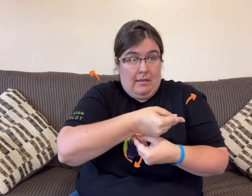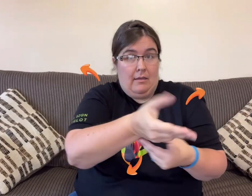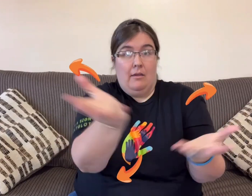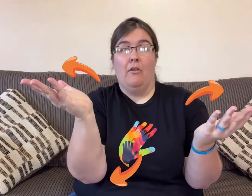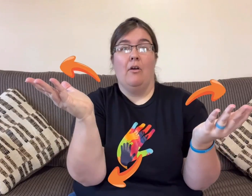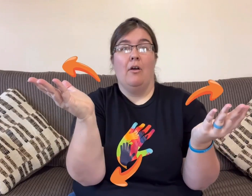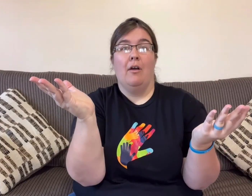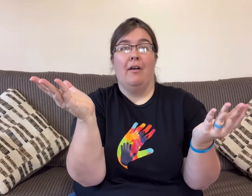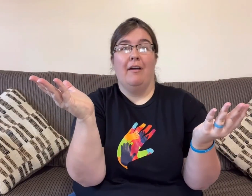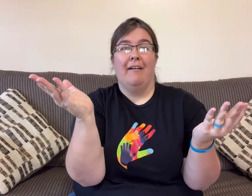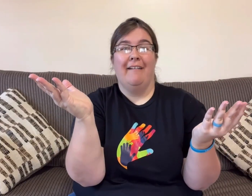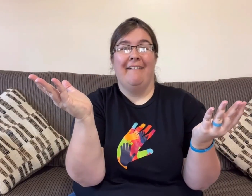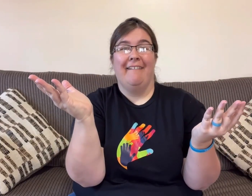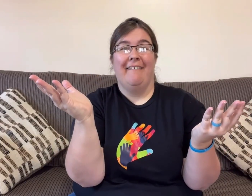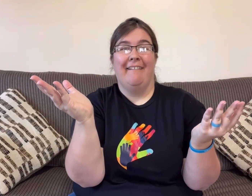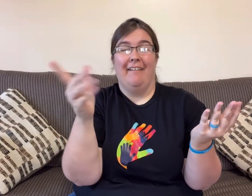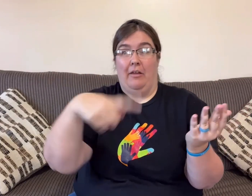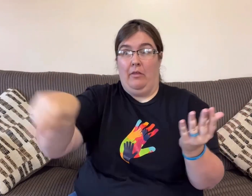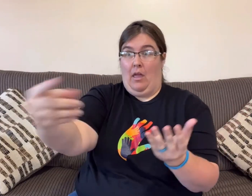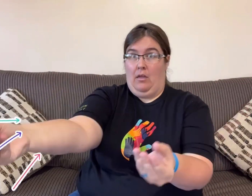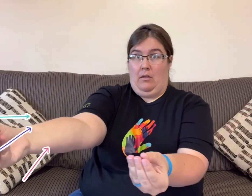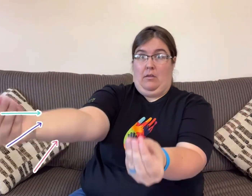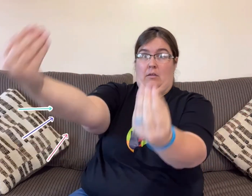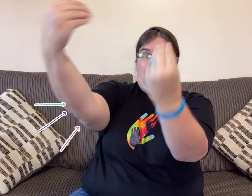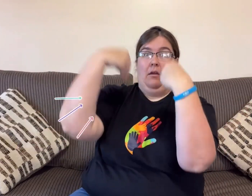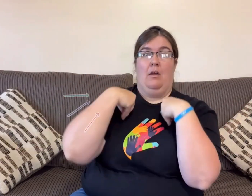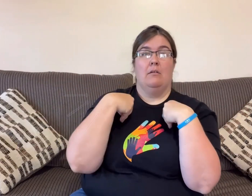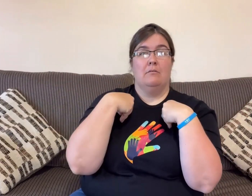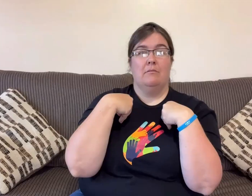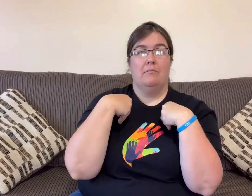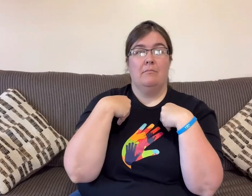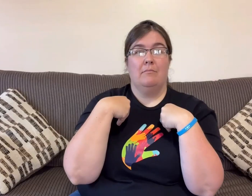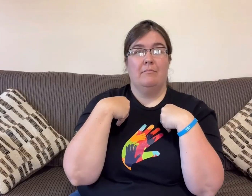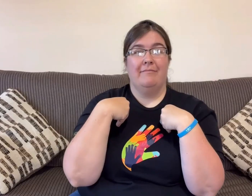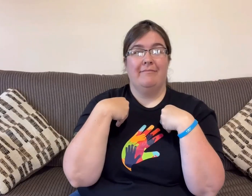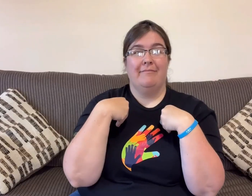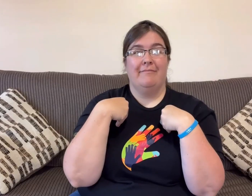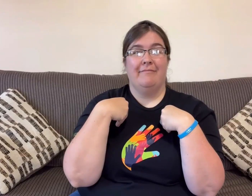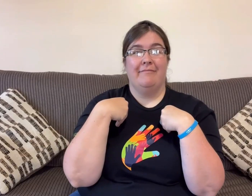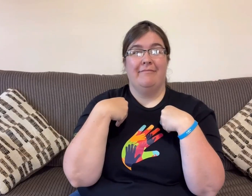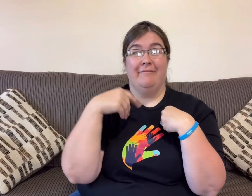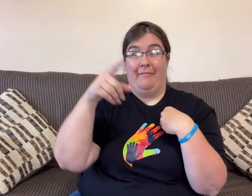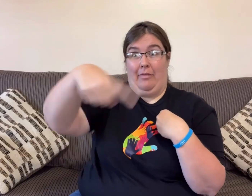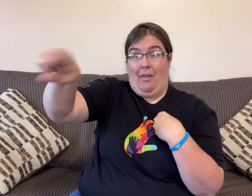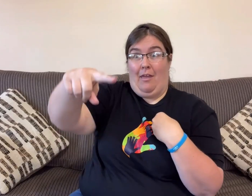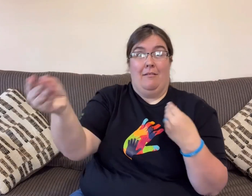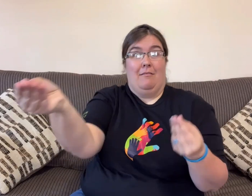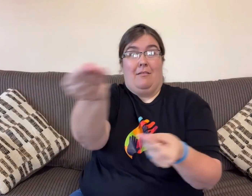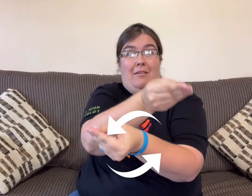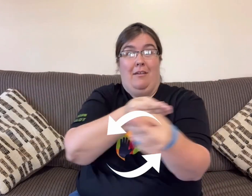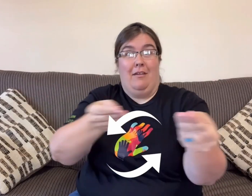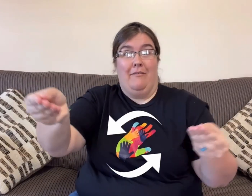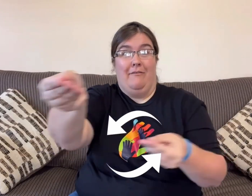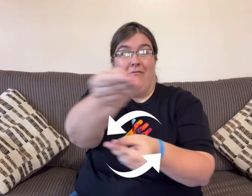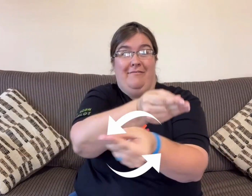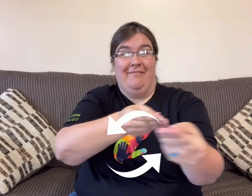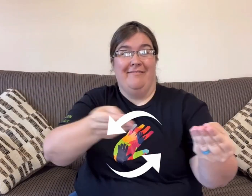I'm giving y'all something. They're giving me something. And they're giving each other